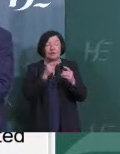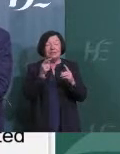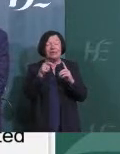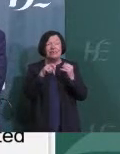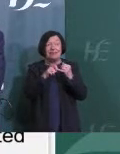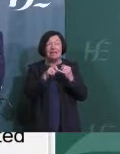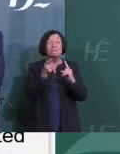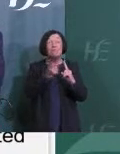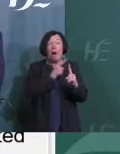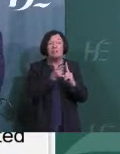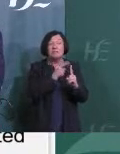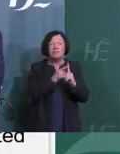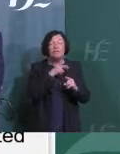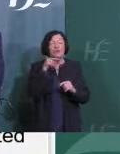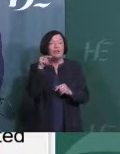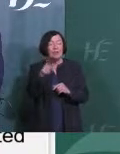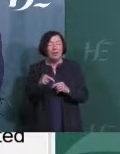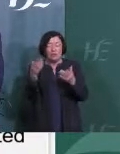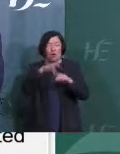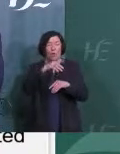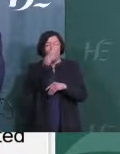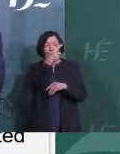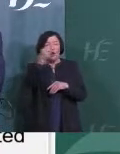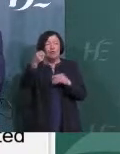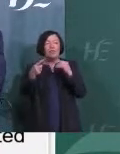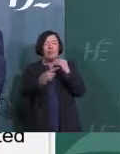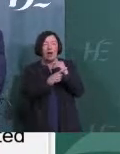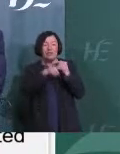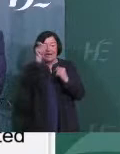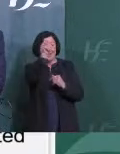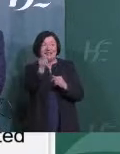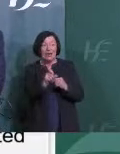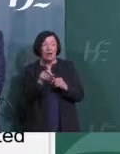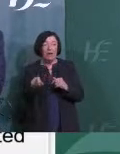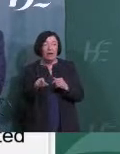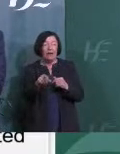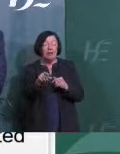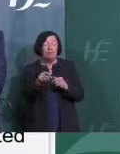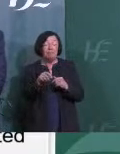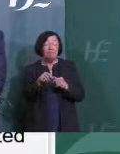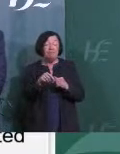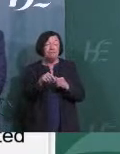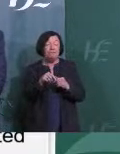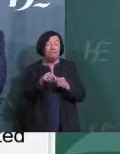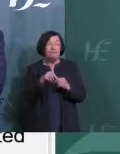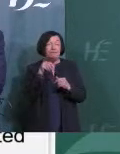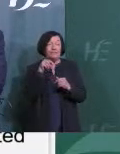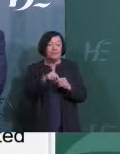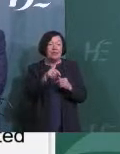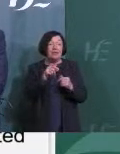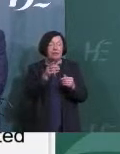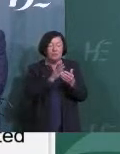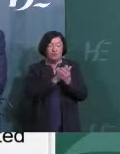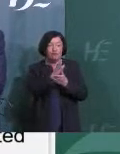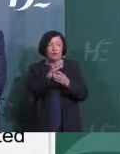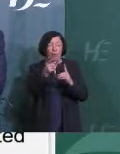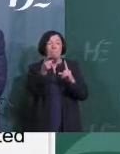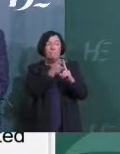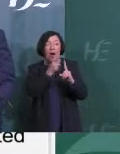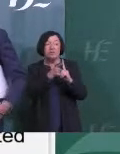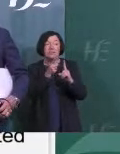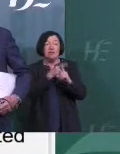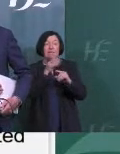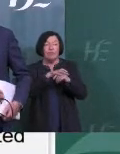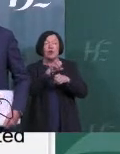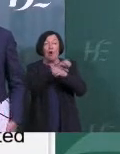This study follows up almost 100,000 people sequentially or repeatedly testing them